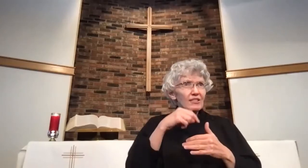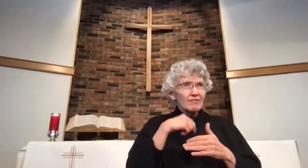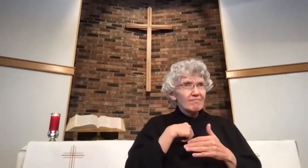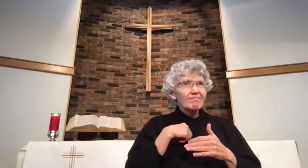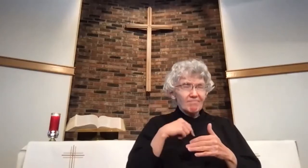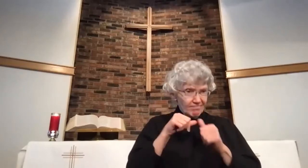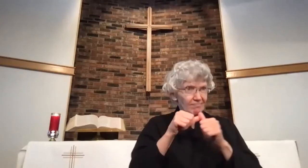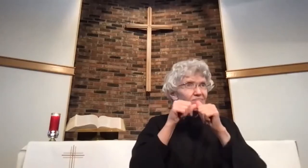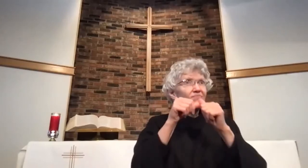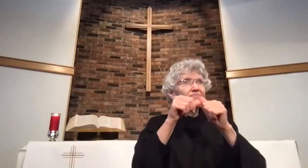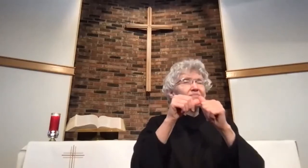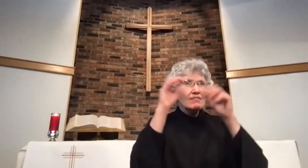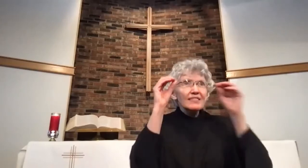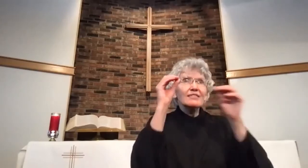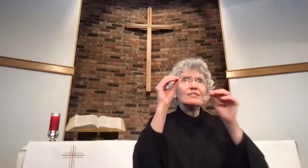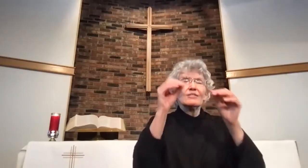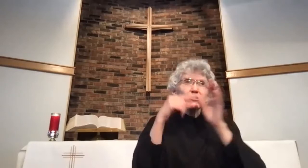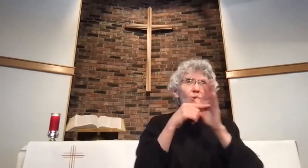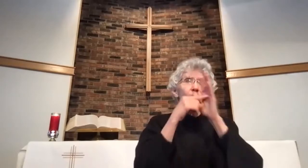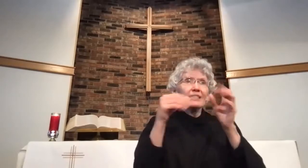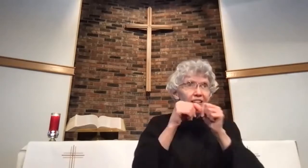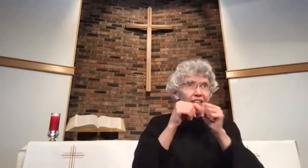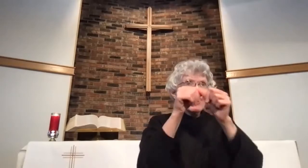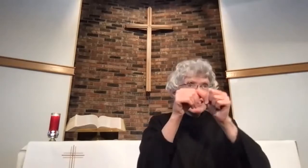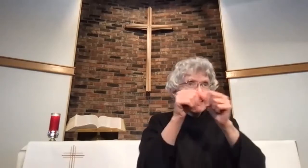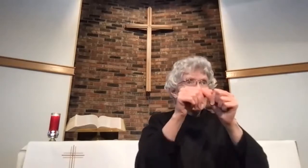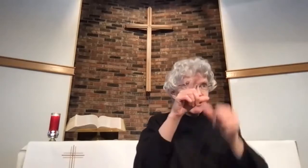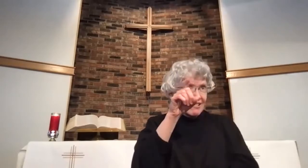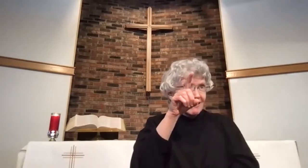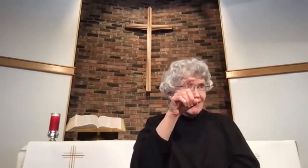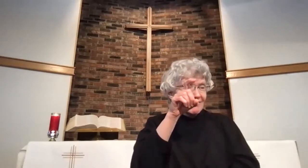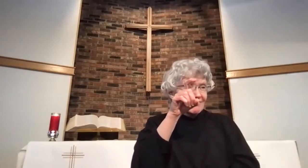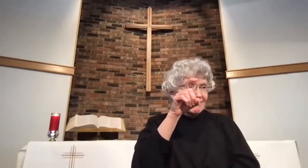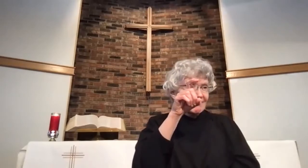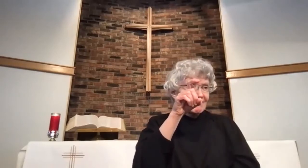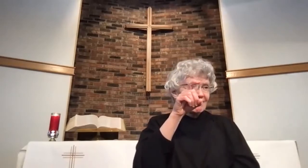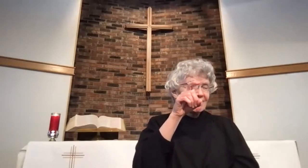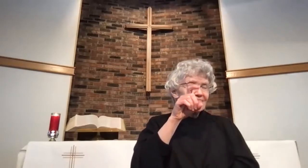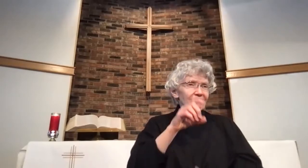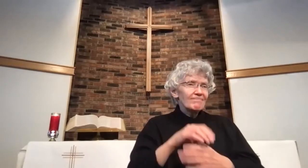will I be with you and put up with you?